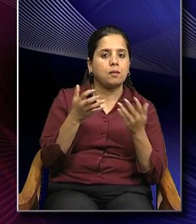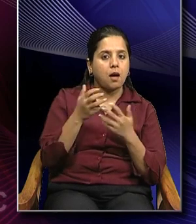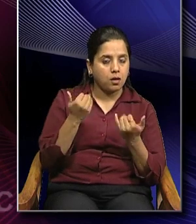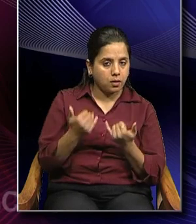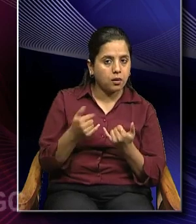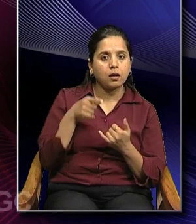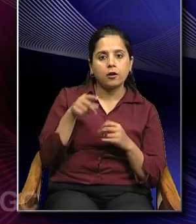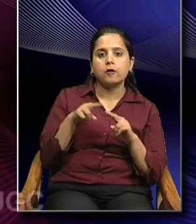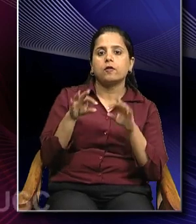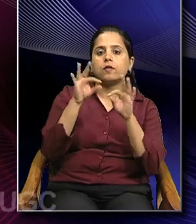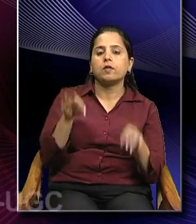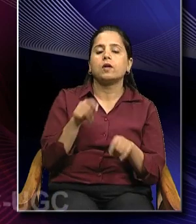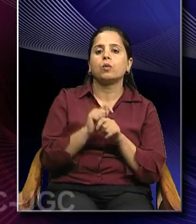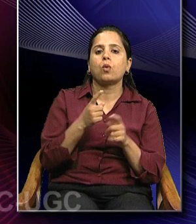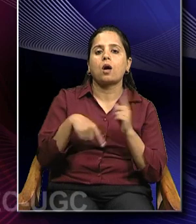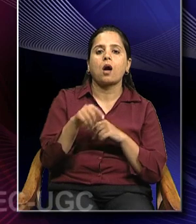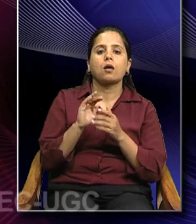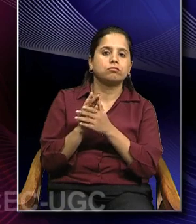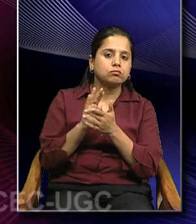is framework in harmony while